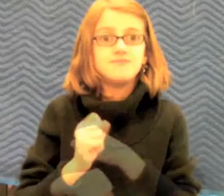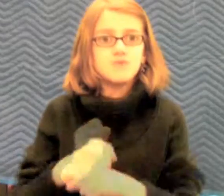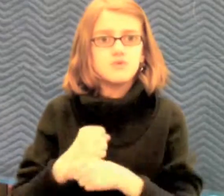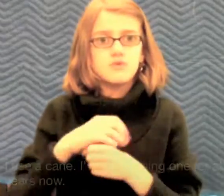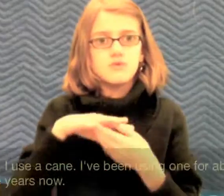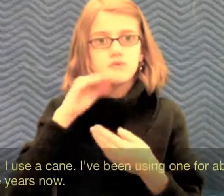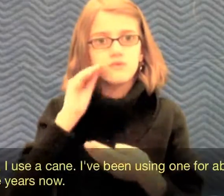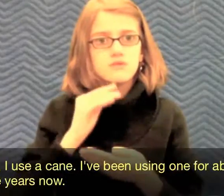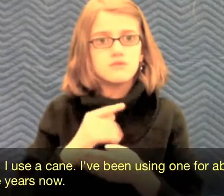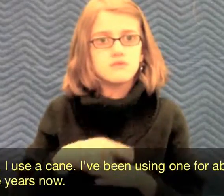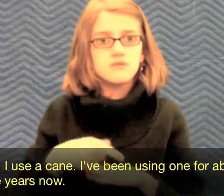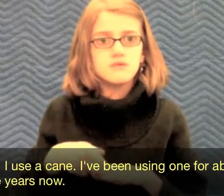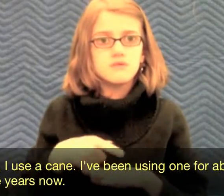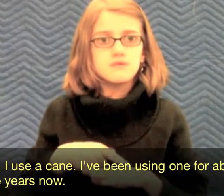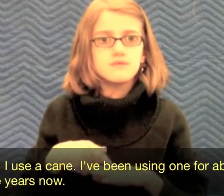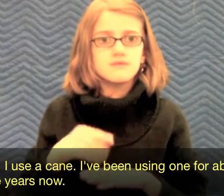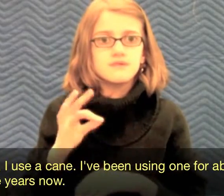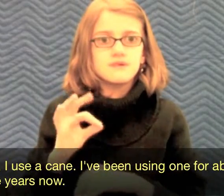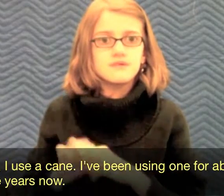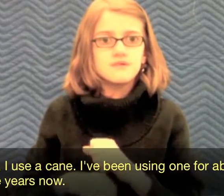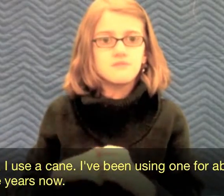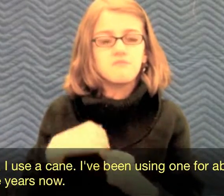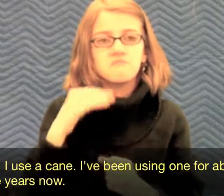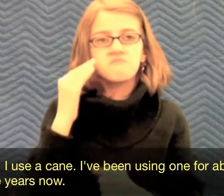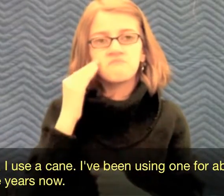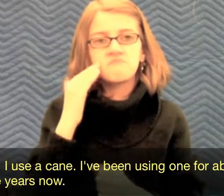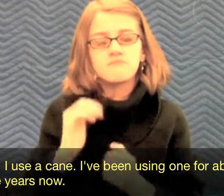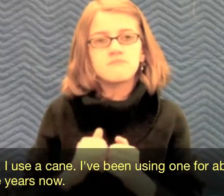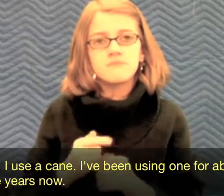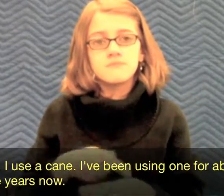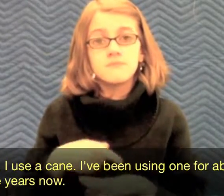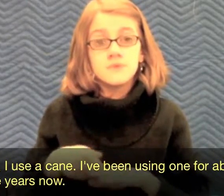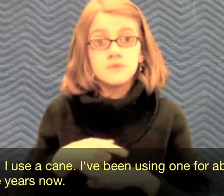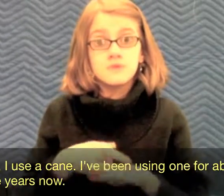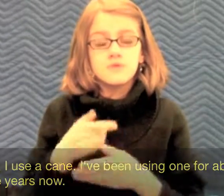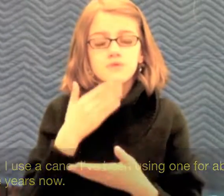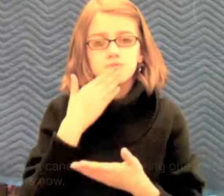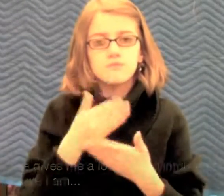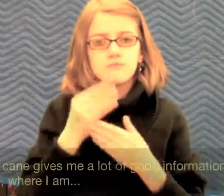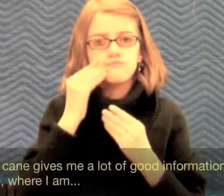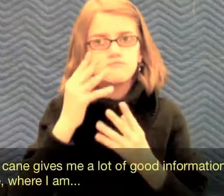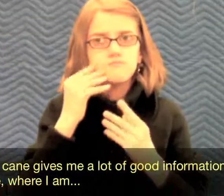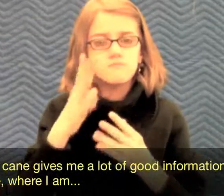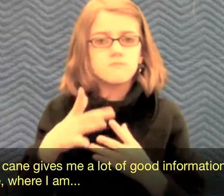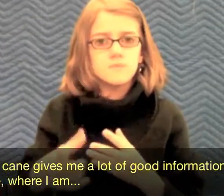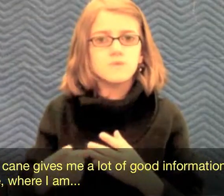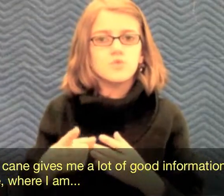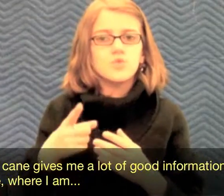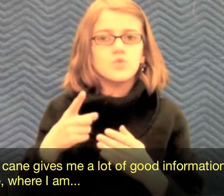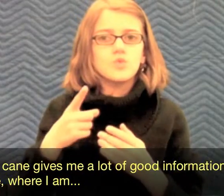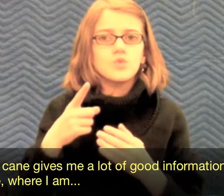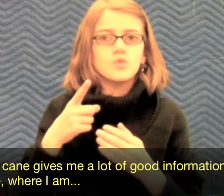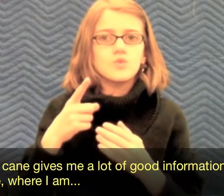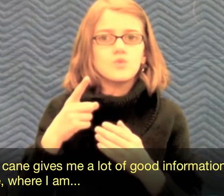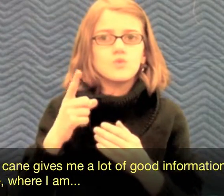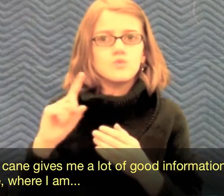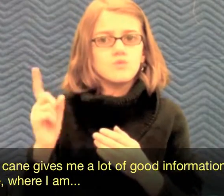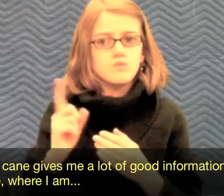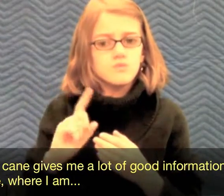Yes, I use a cane. I've been using one for about nine years, I think. A cane gives me a lot of good information, like